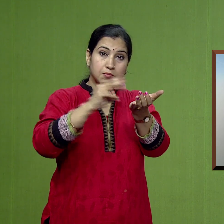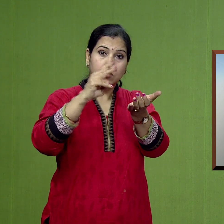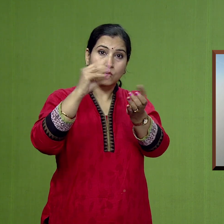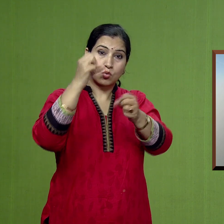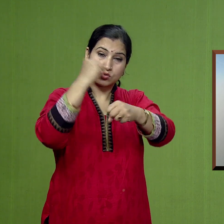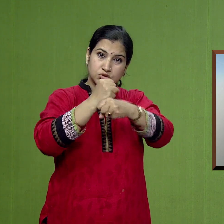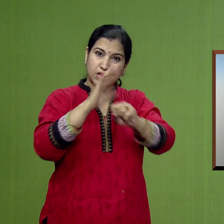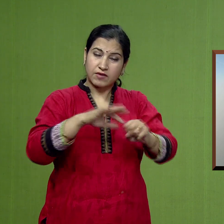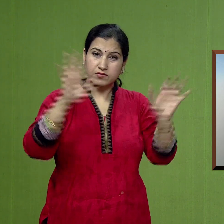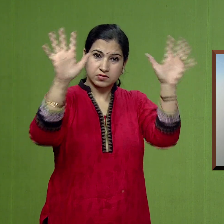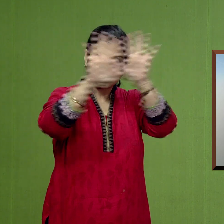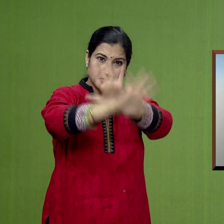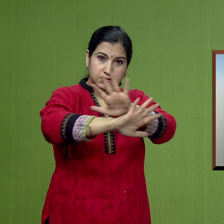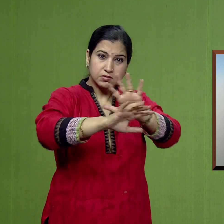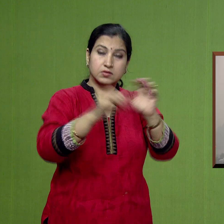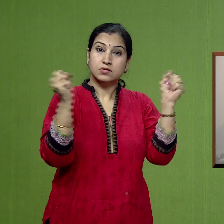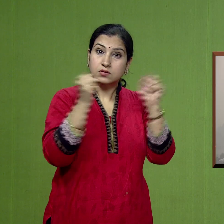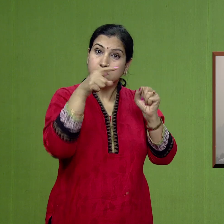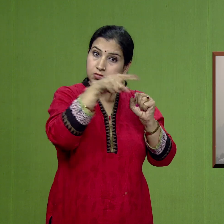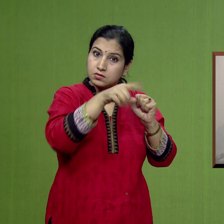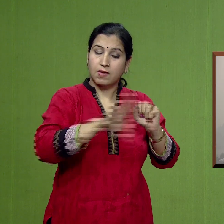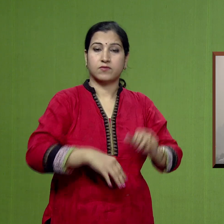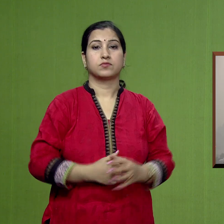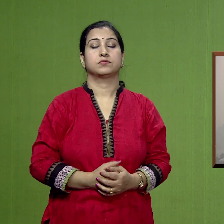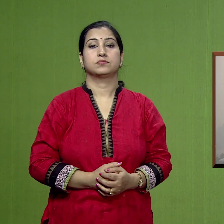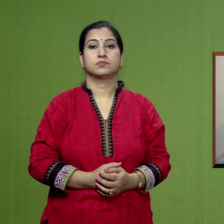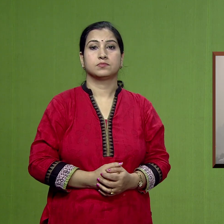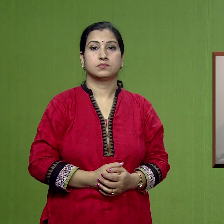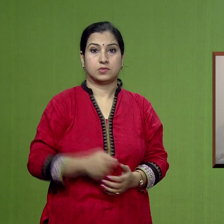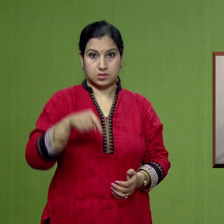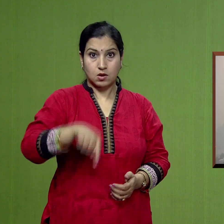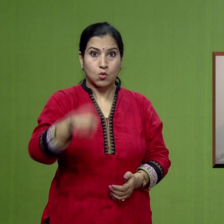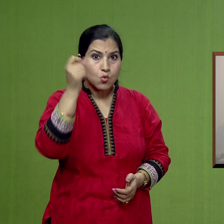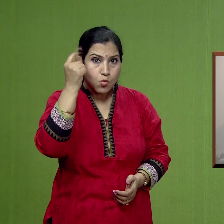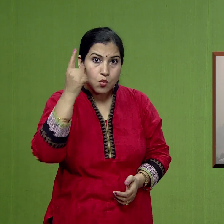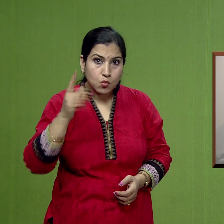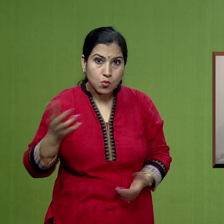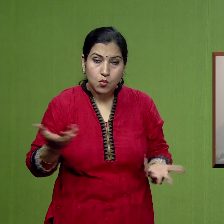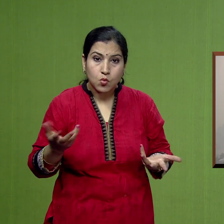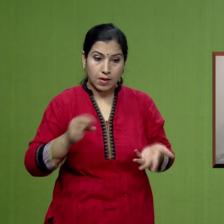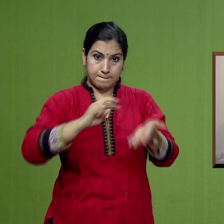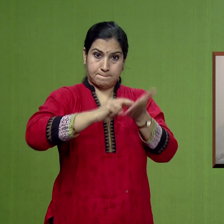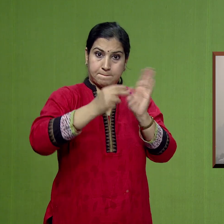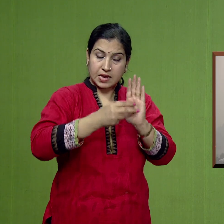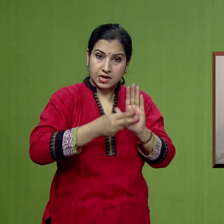So now you have understood The meaning of smog.